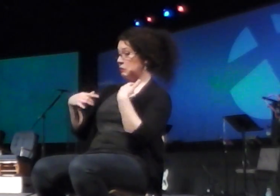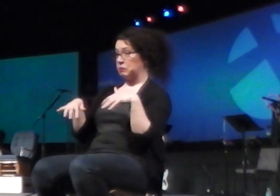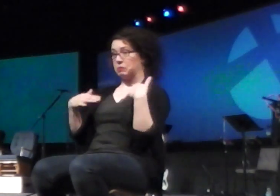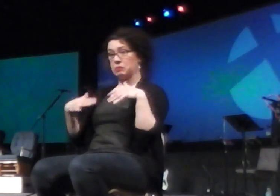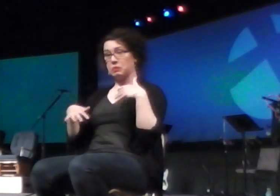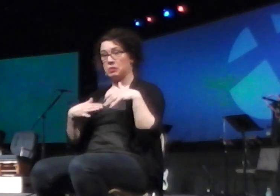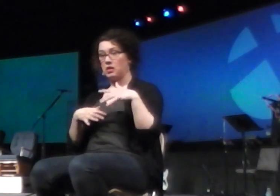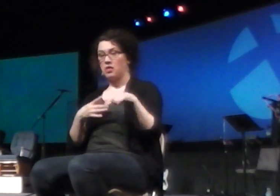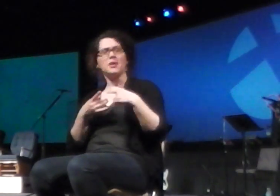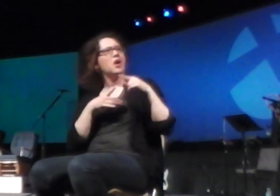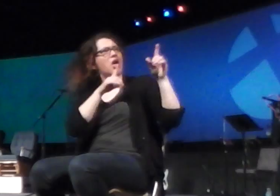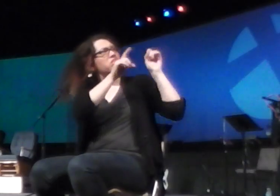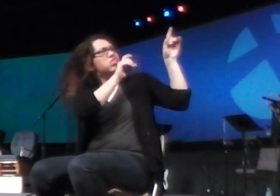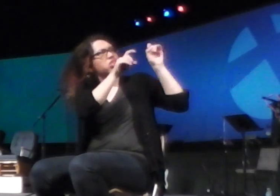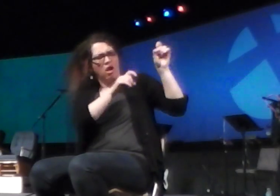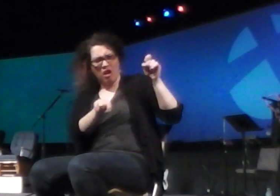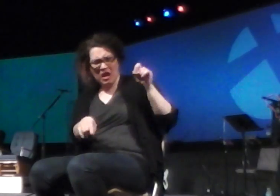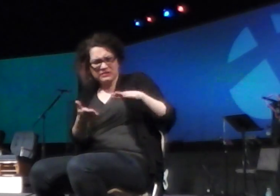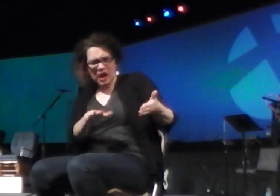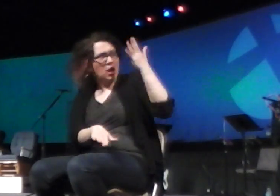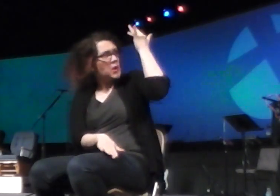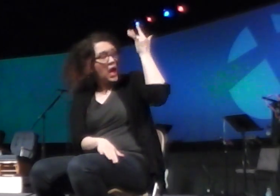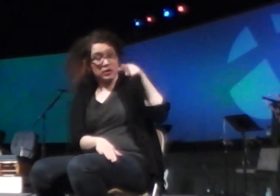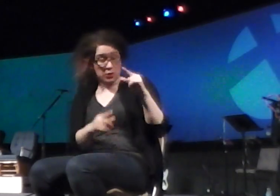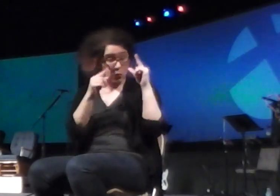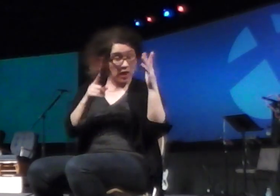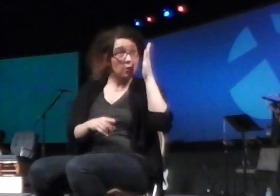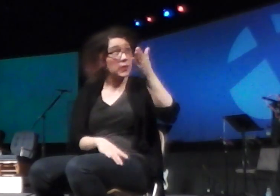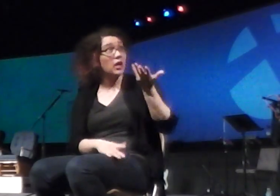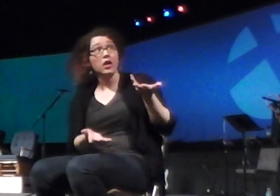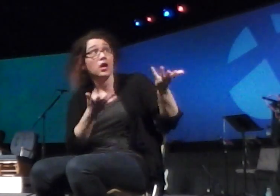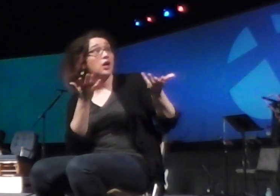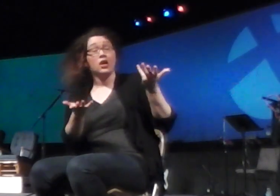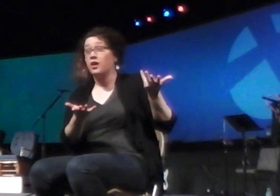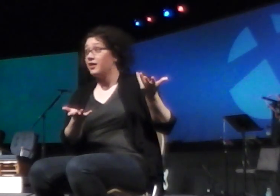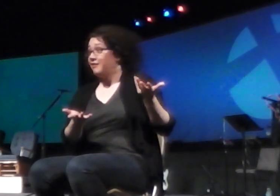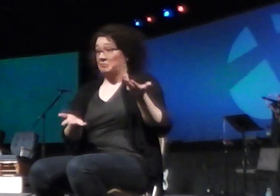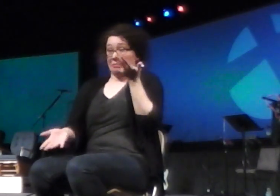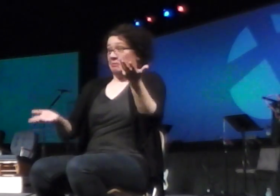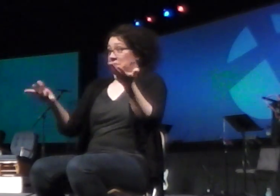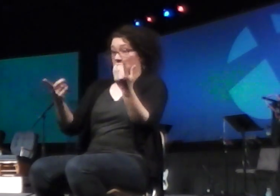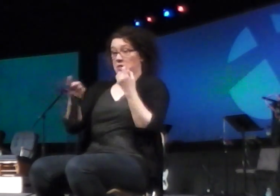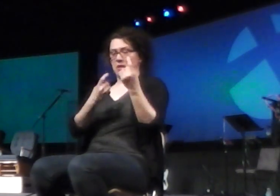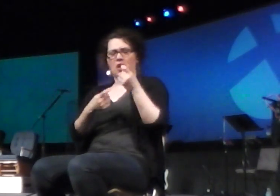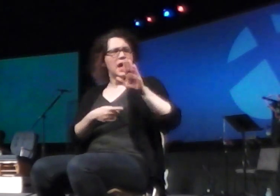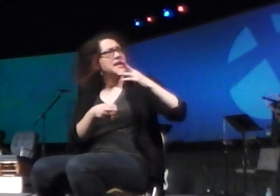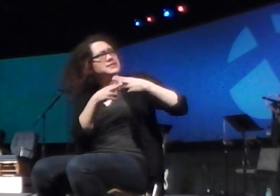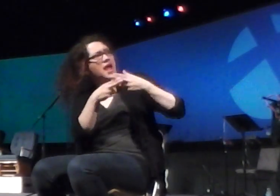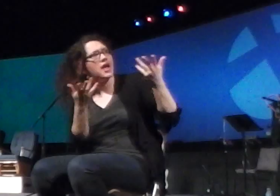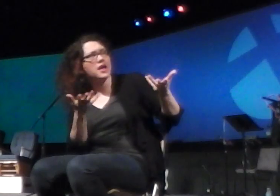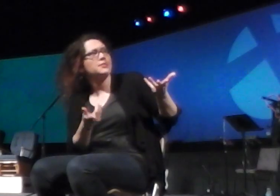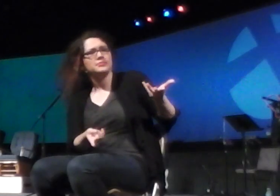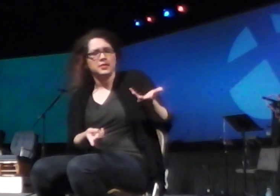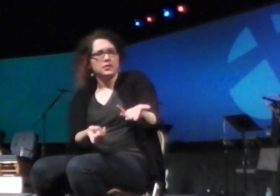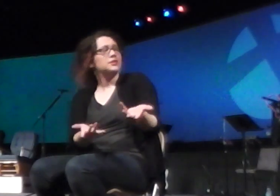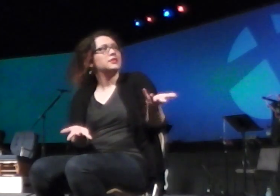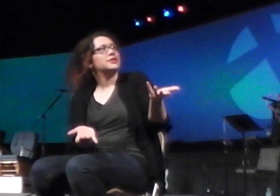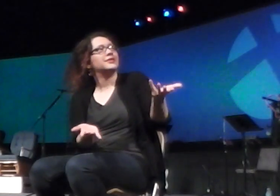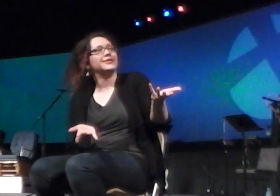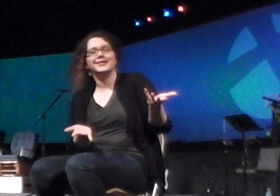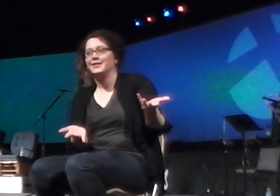They started asking all these, well, why did he die? Well, is he going to wake up again? Just question after question. What was his name? That was one of